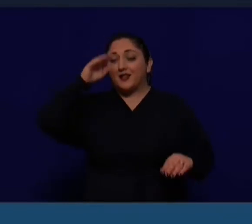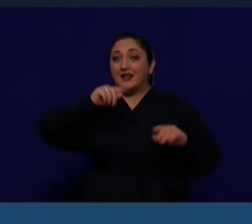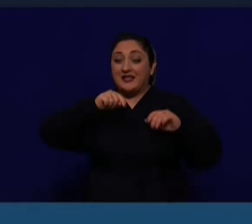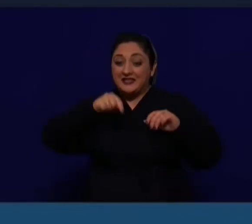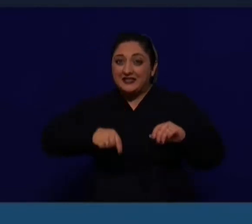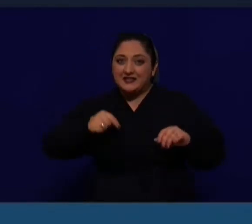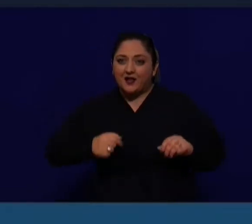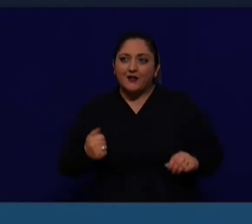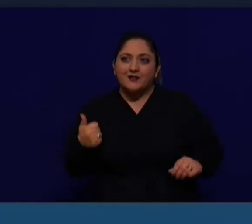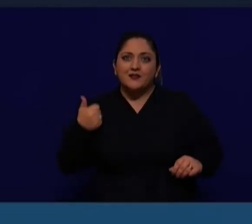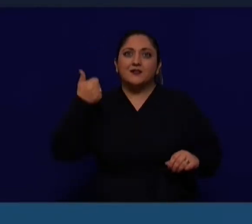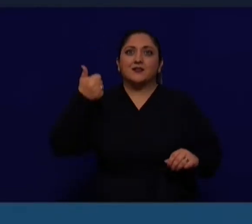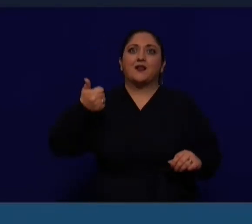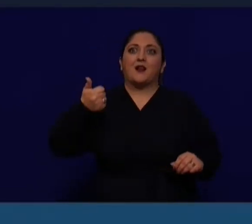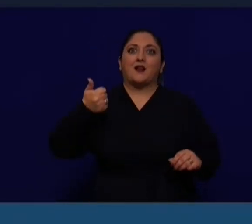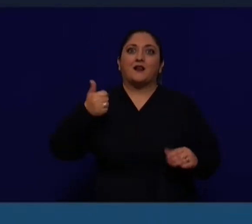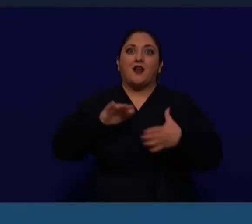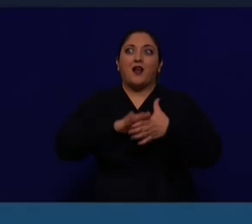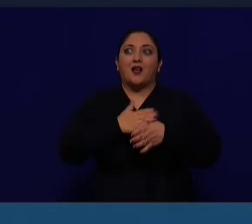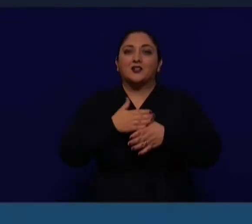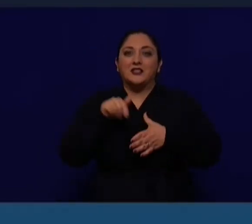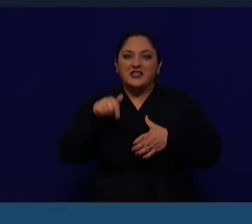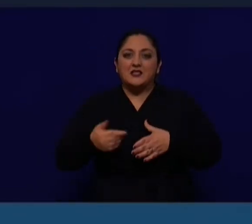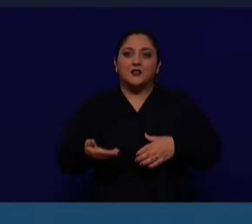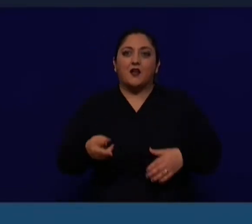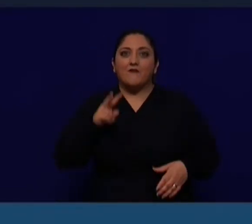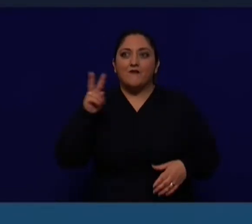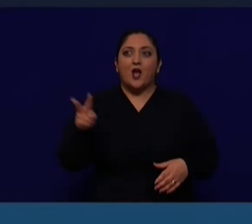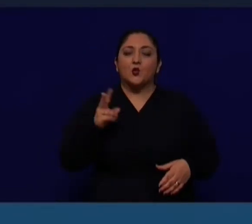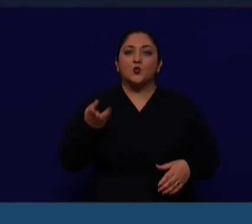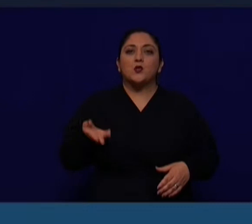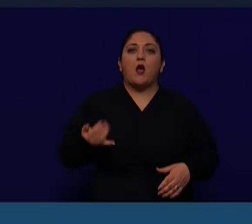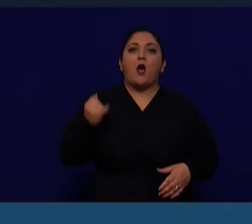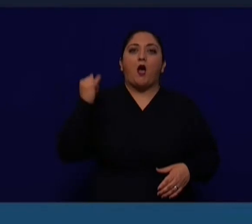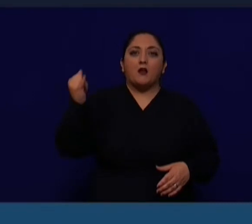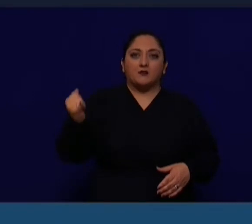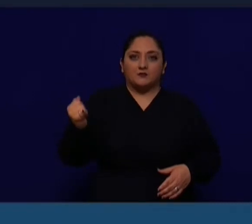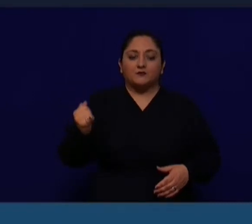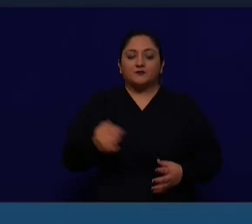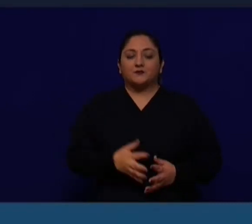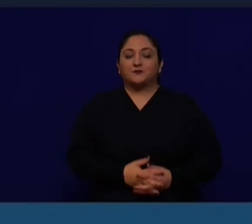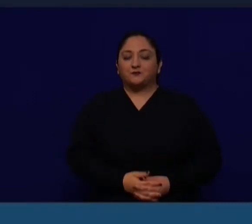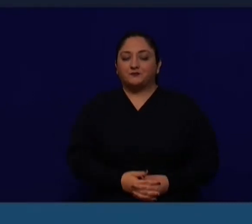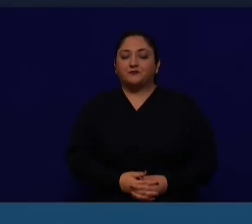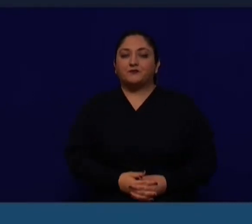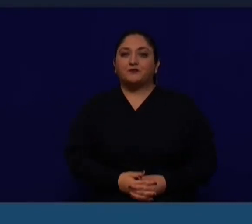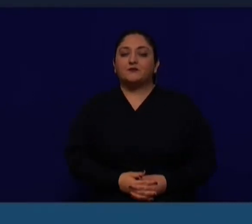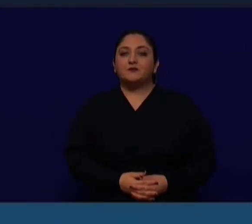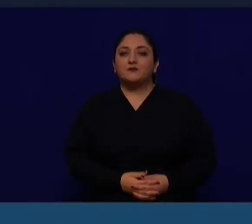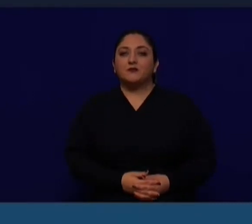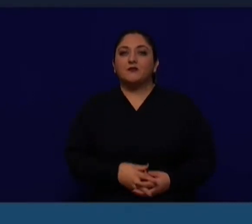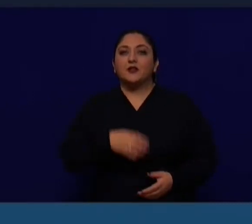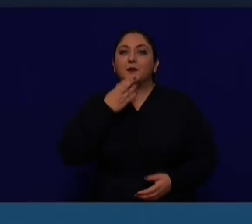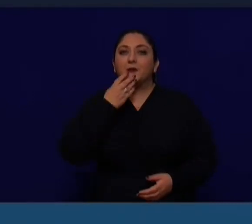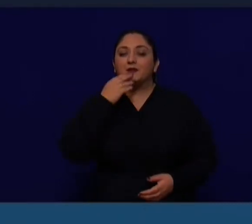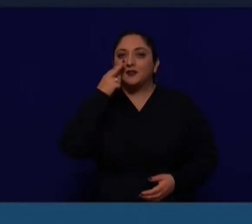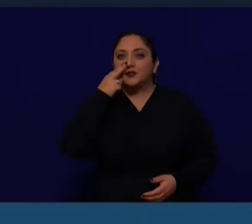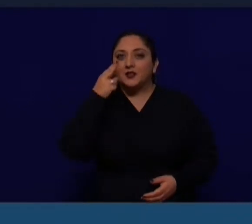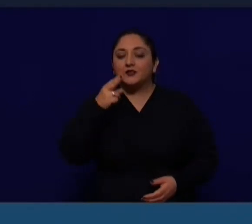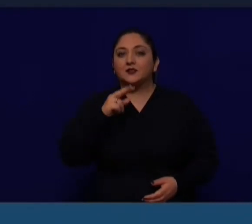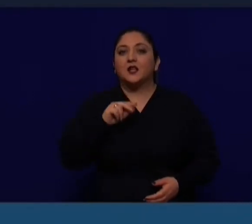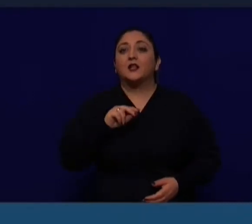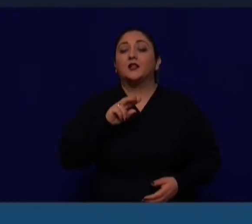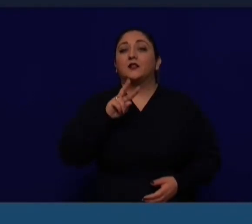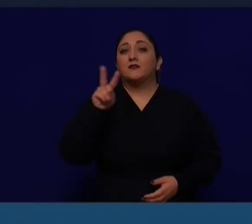hemm il-varjant. Aħna meta rajna li l-sitwazzjoni tal-varjant kienet